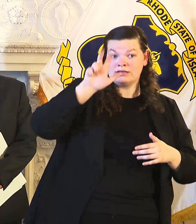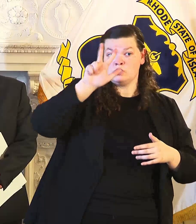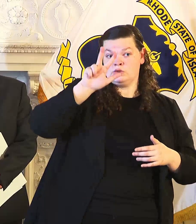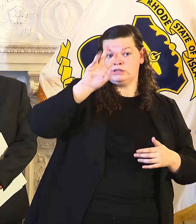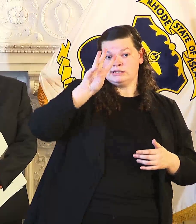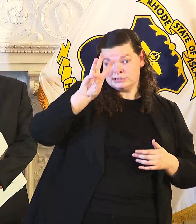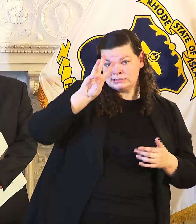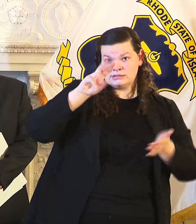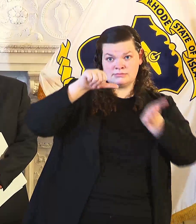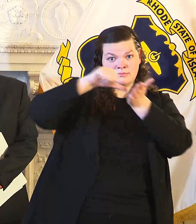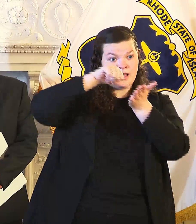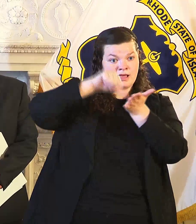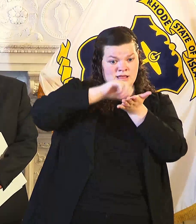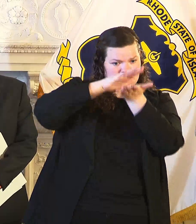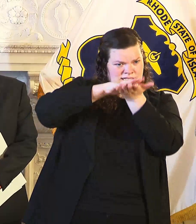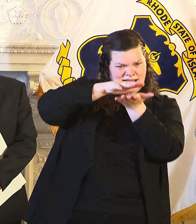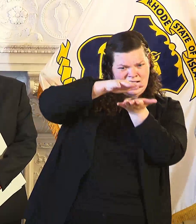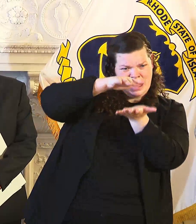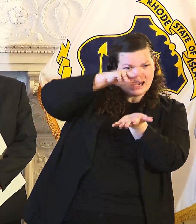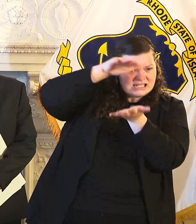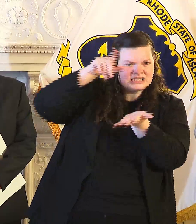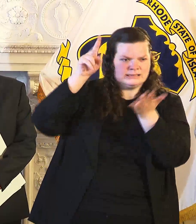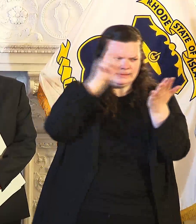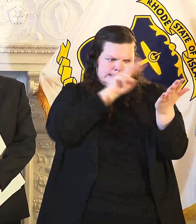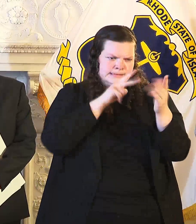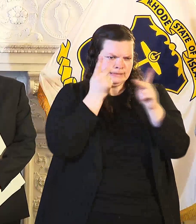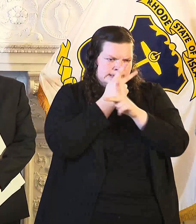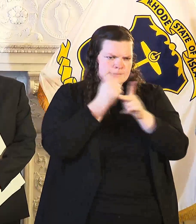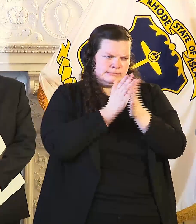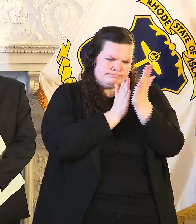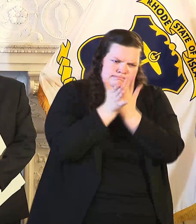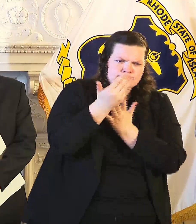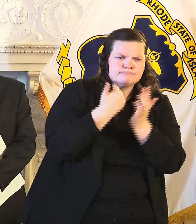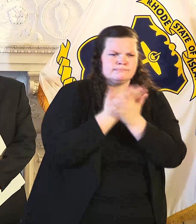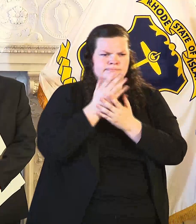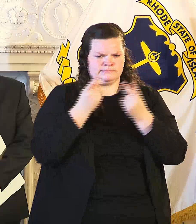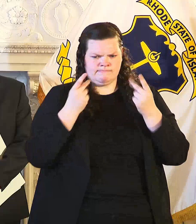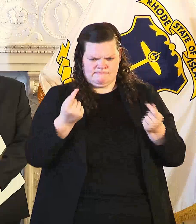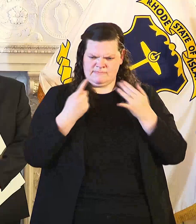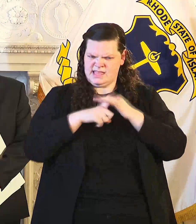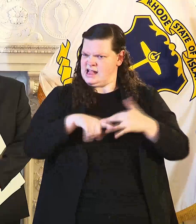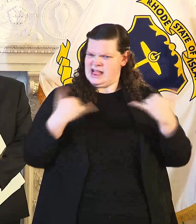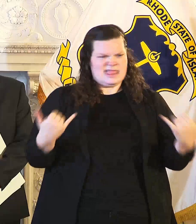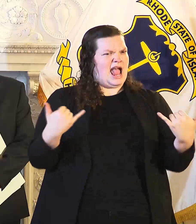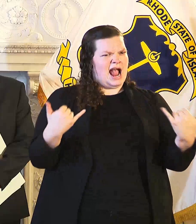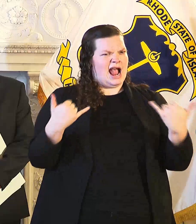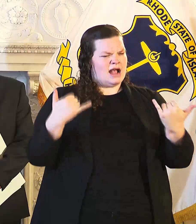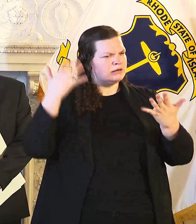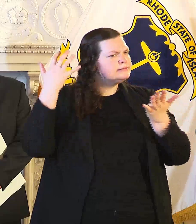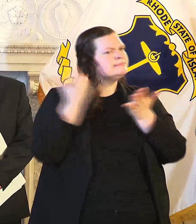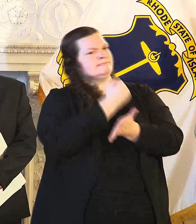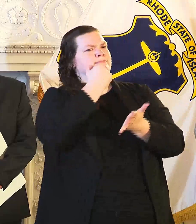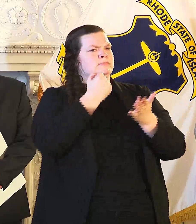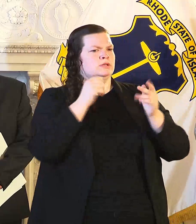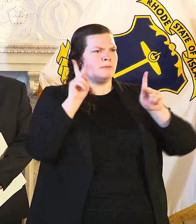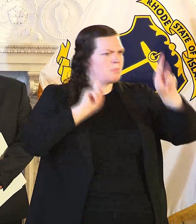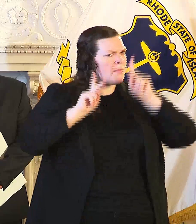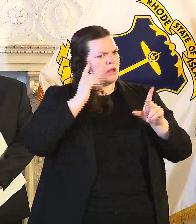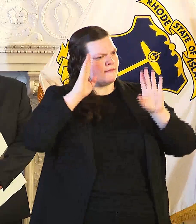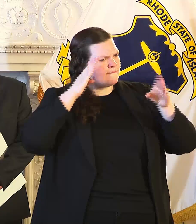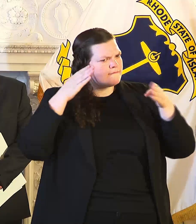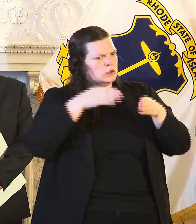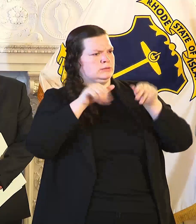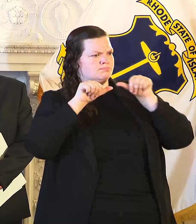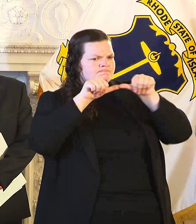yet. So we're going to begin today. We have people working on this that are going to continue to develop that design,